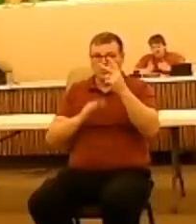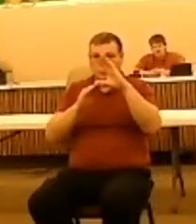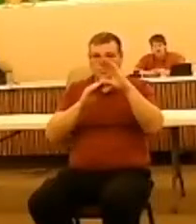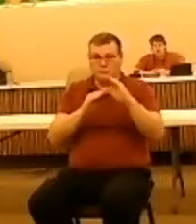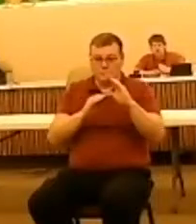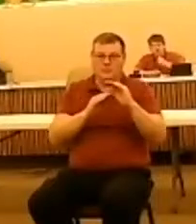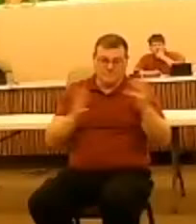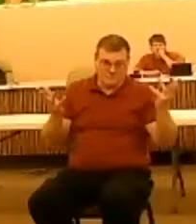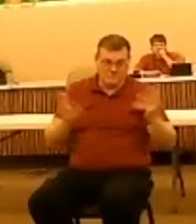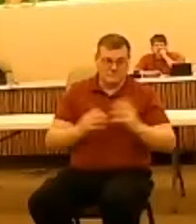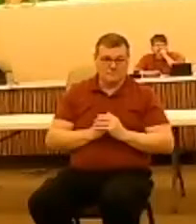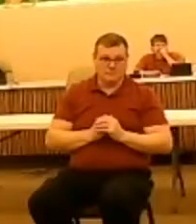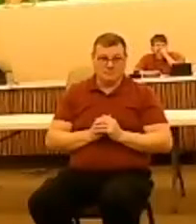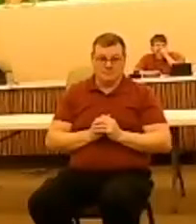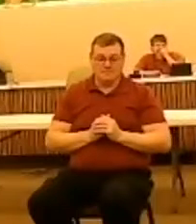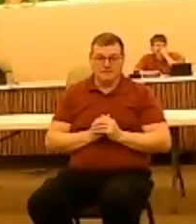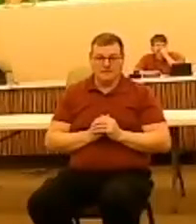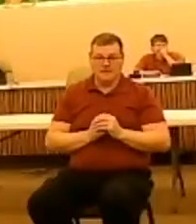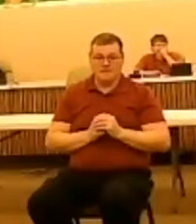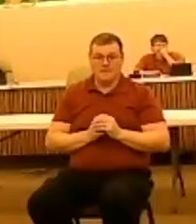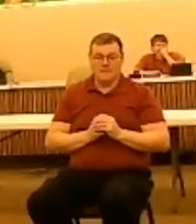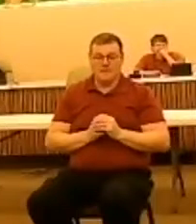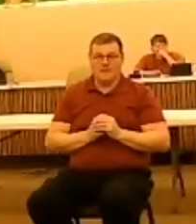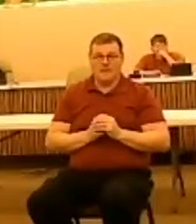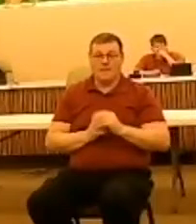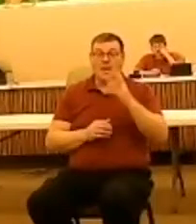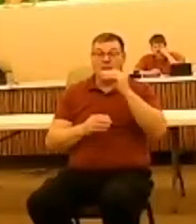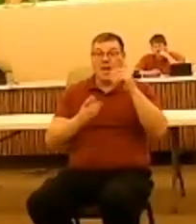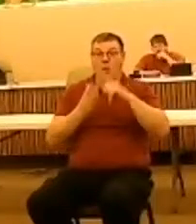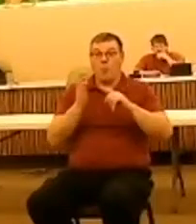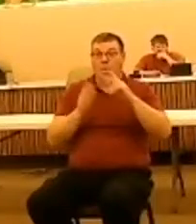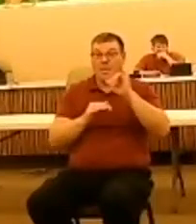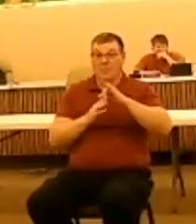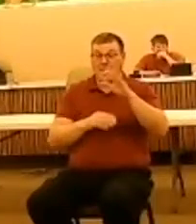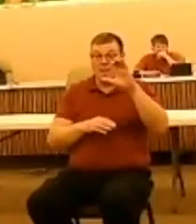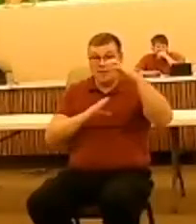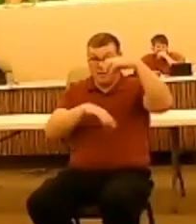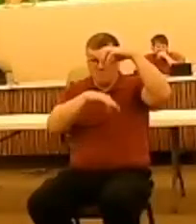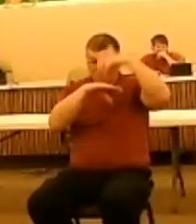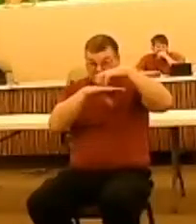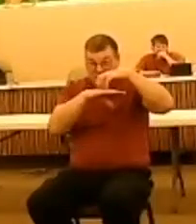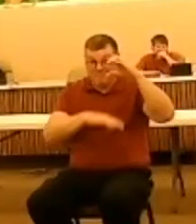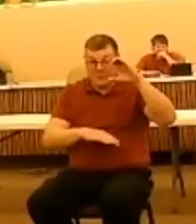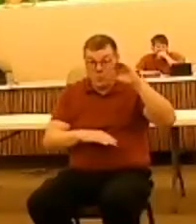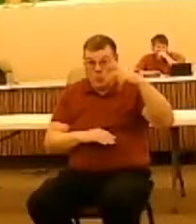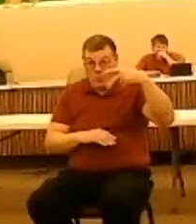okay. And now would they put one of these 2 cupolas